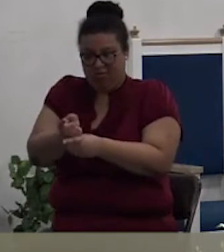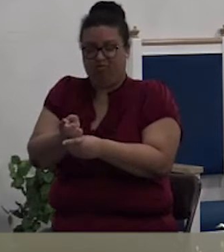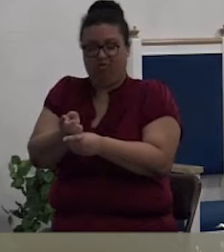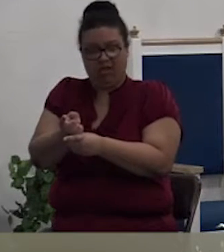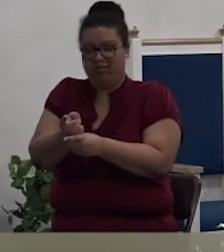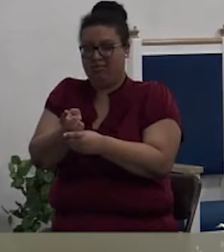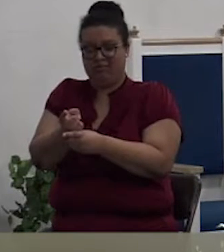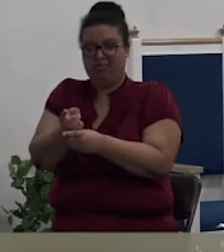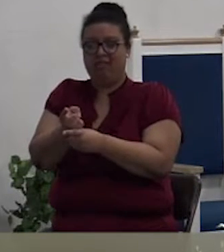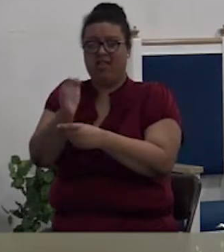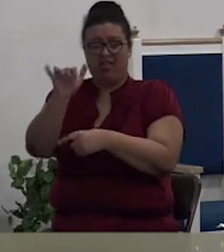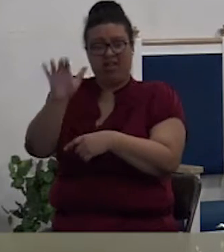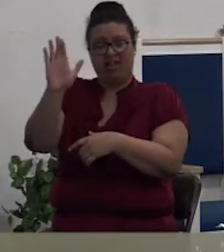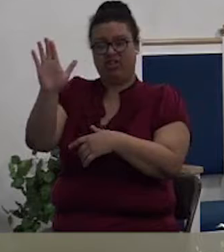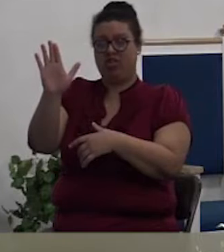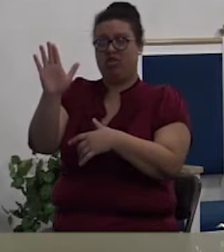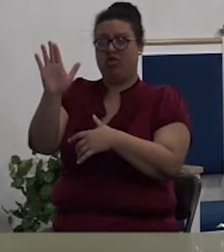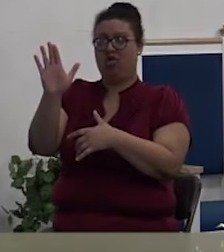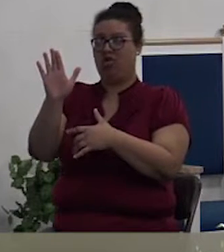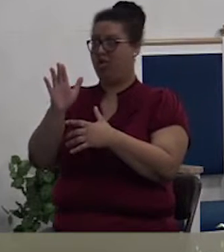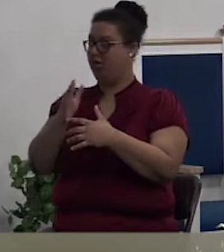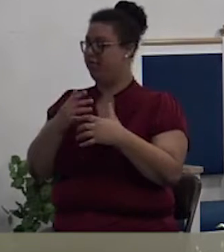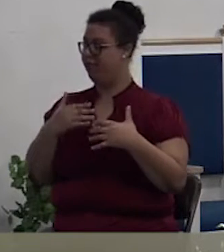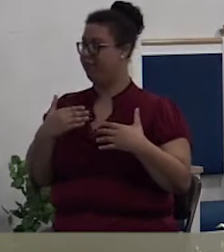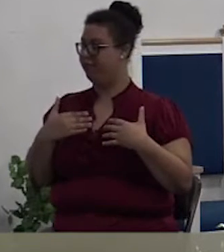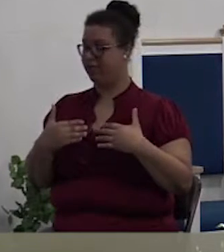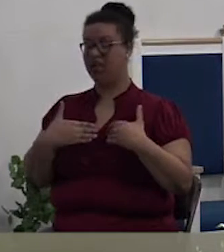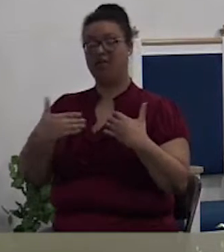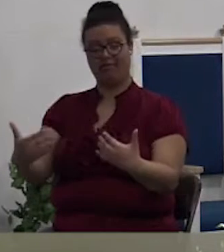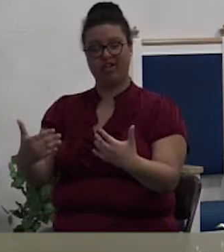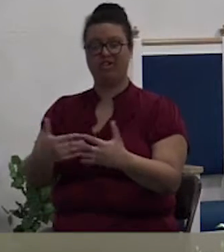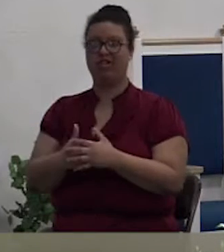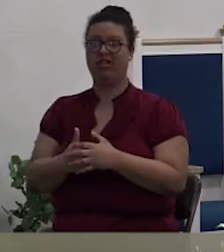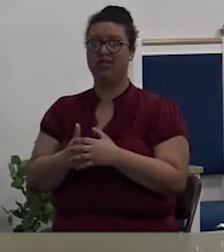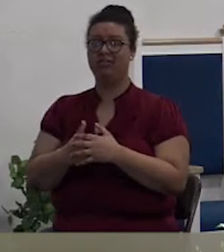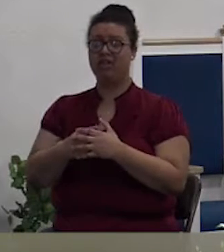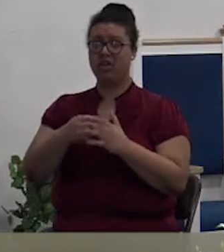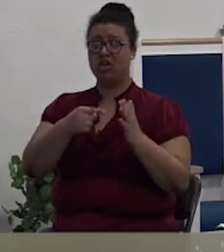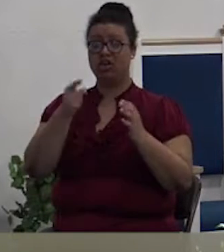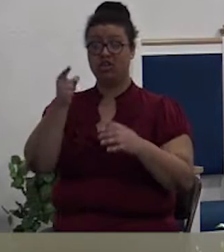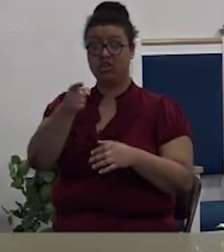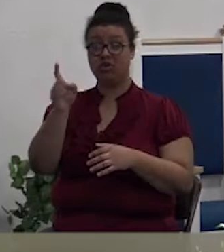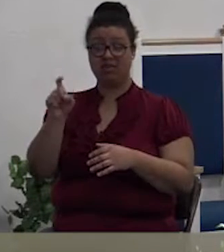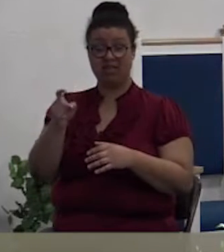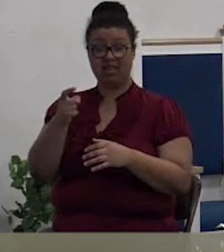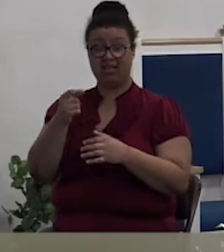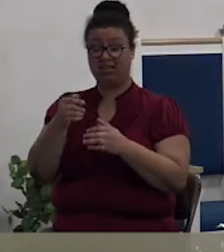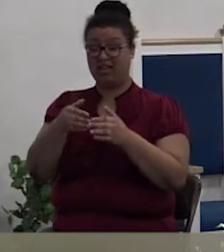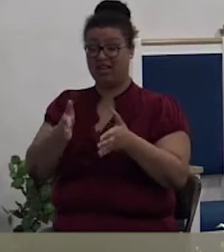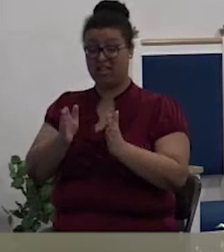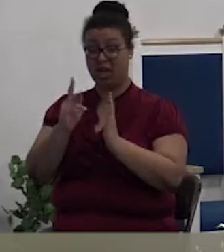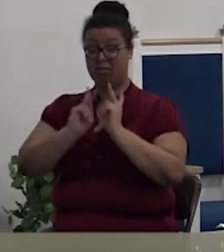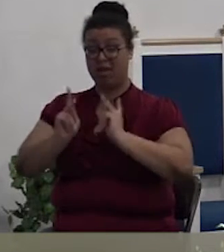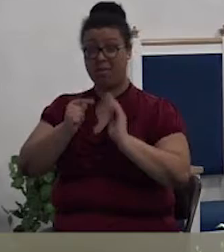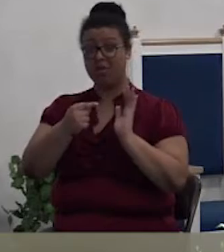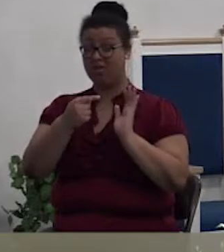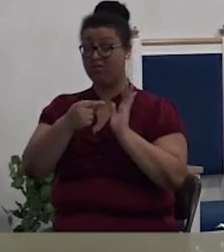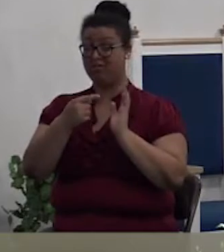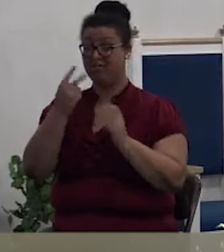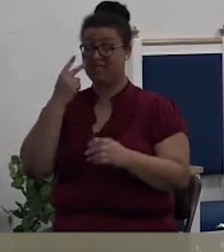That is your witness. Your witness is to make sure that people see how you're living and that it is right for